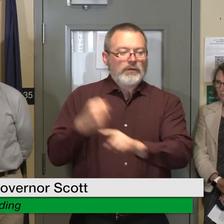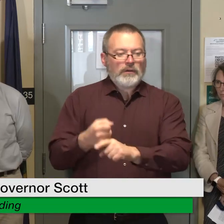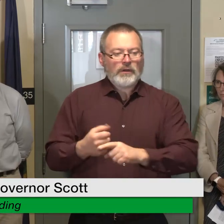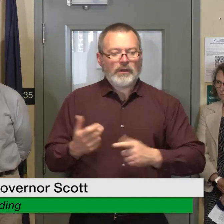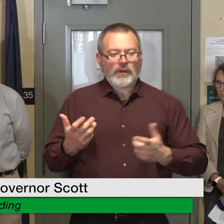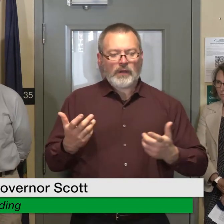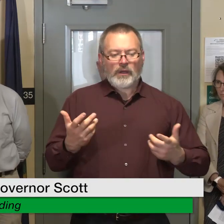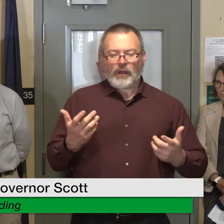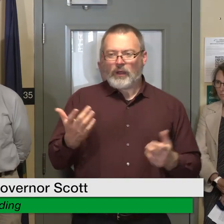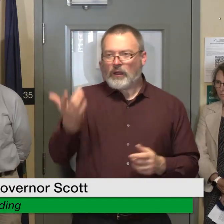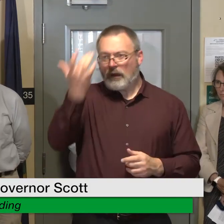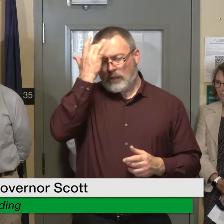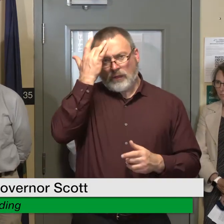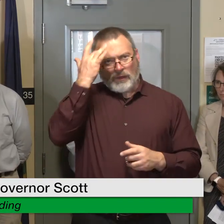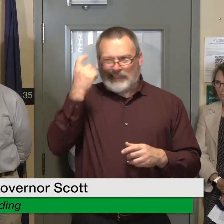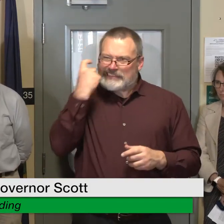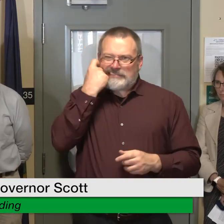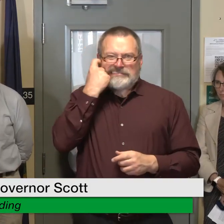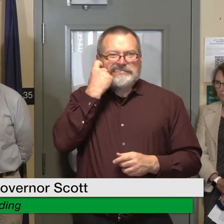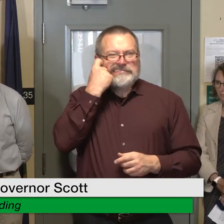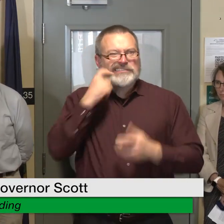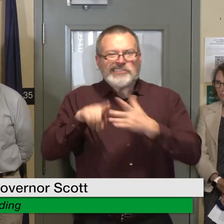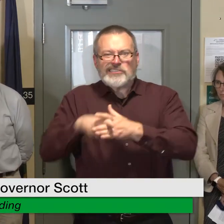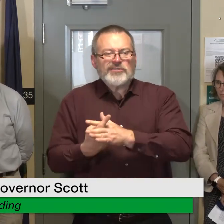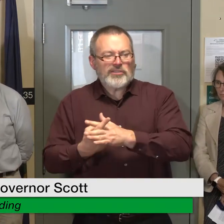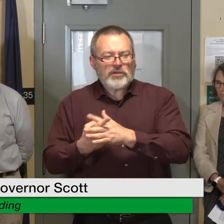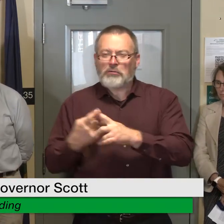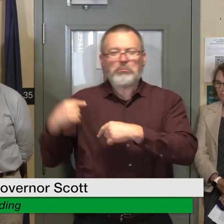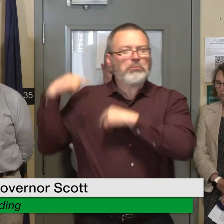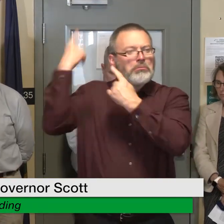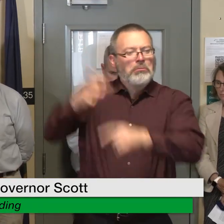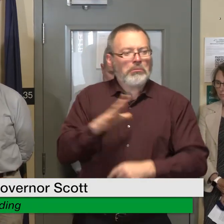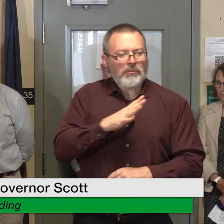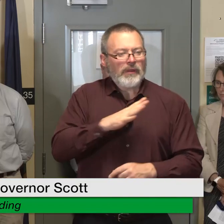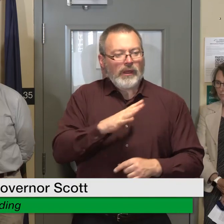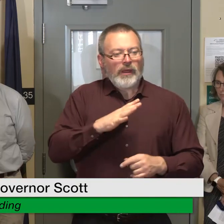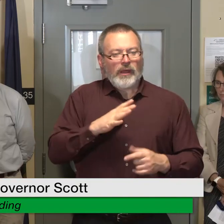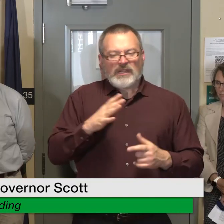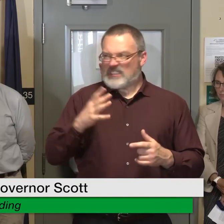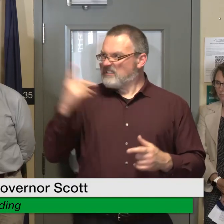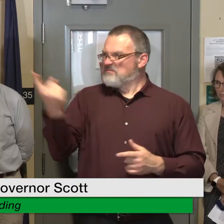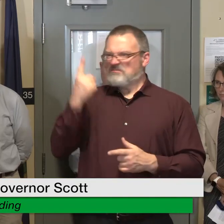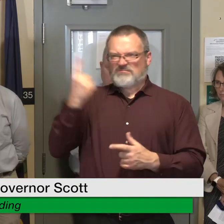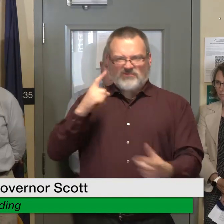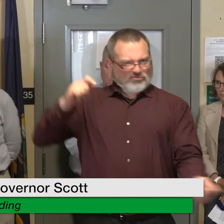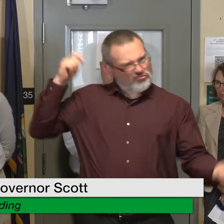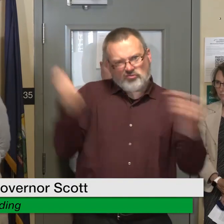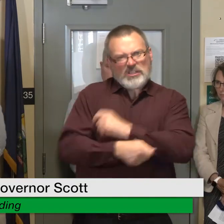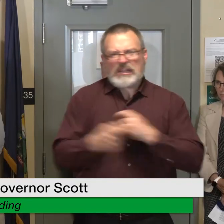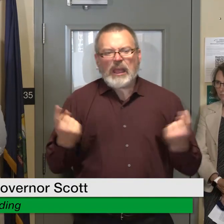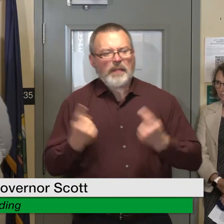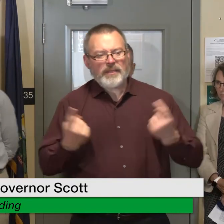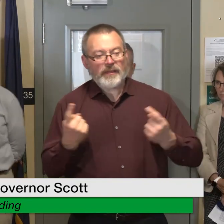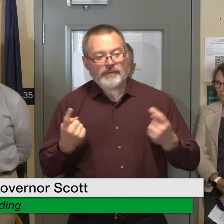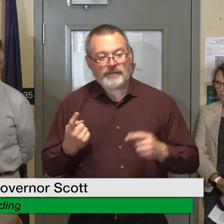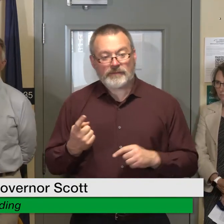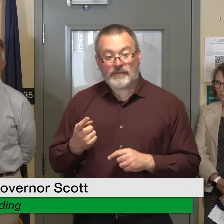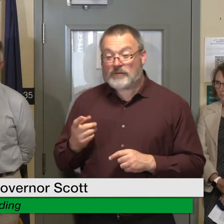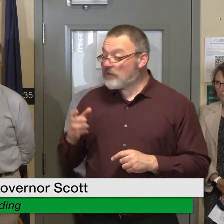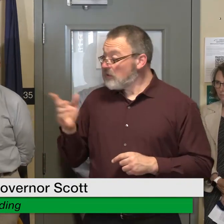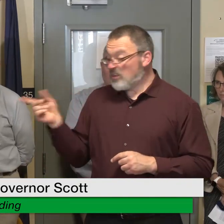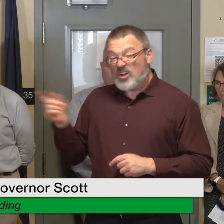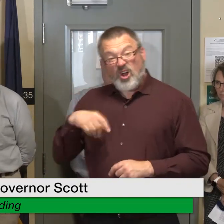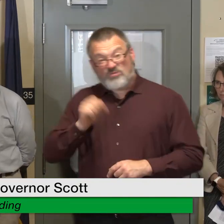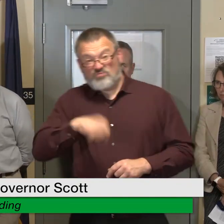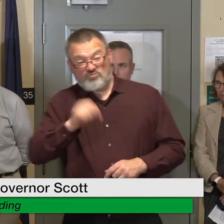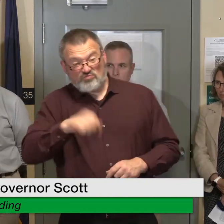or even the last year. Clearly, they say, something has changed. I would offer several things have changed. First